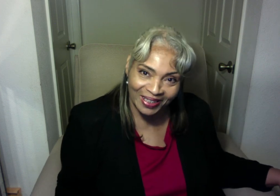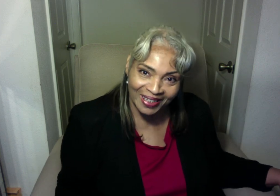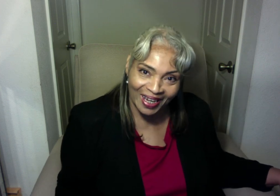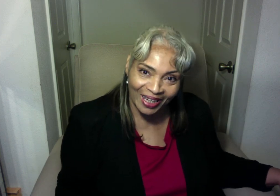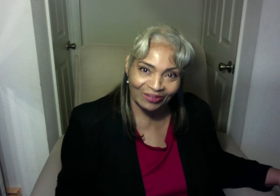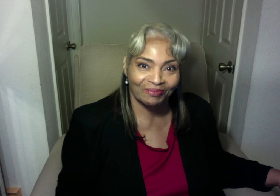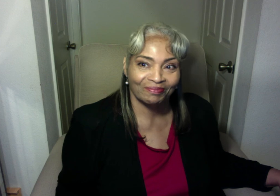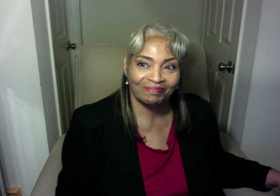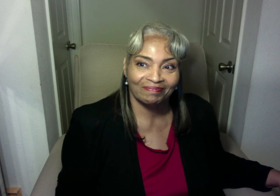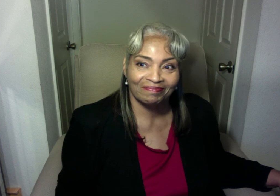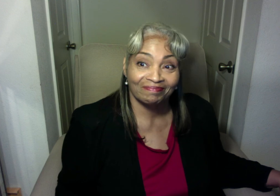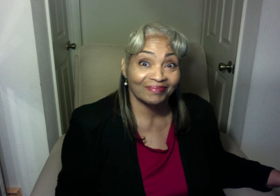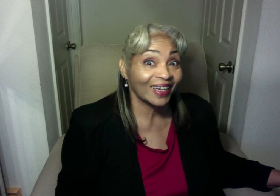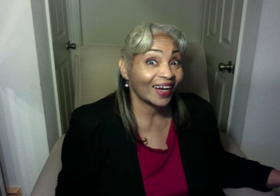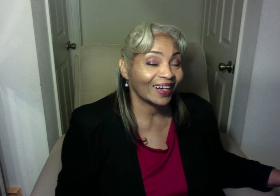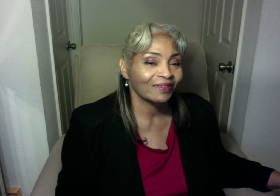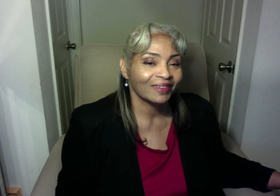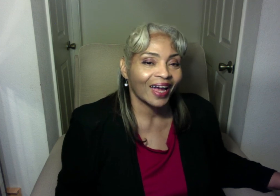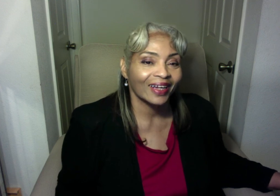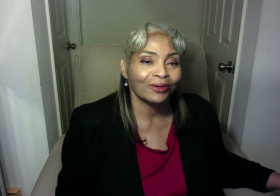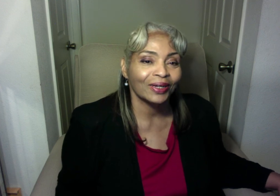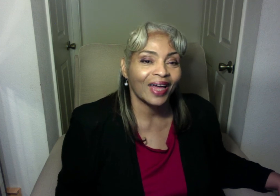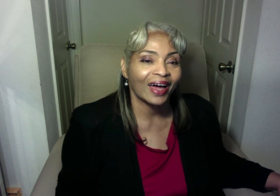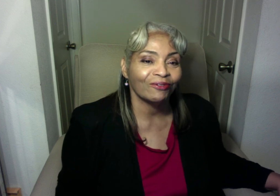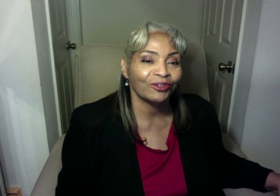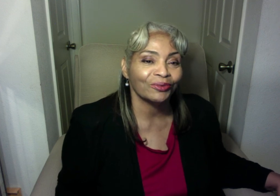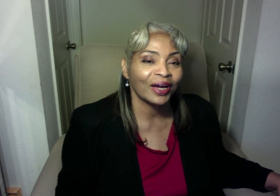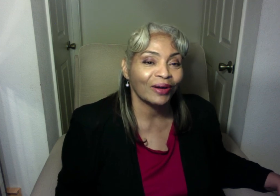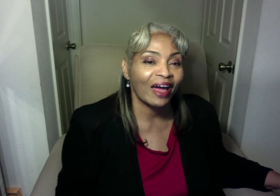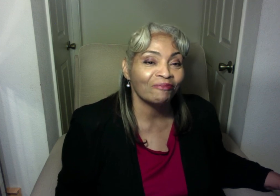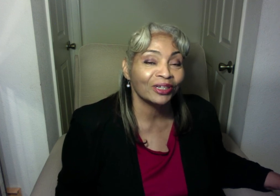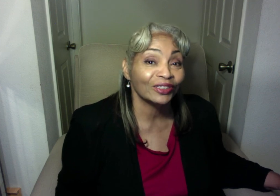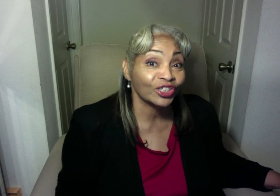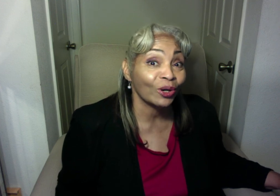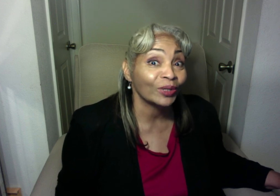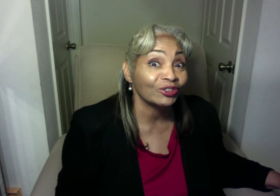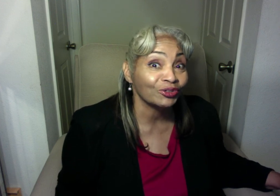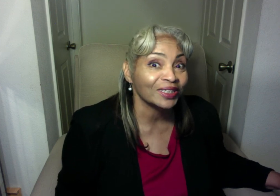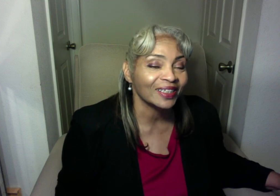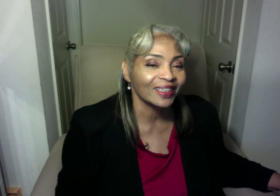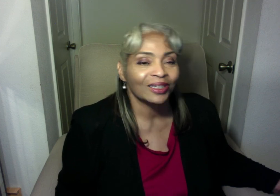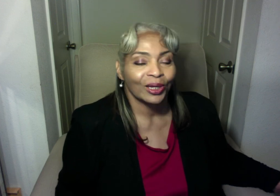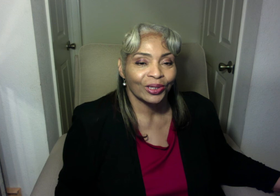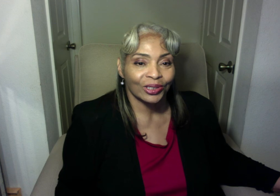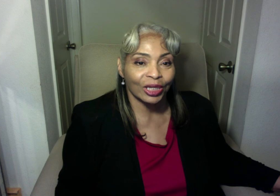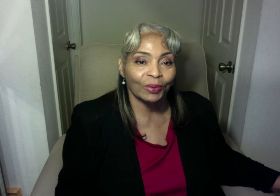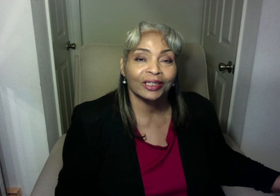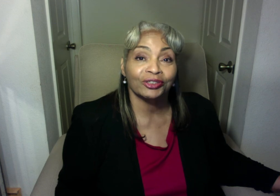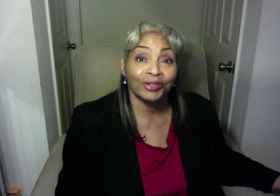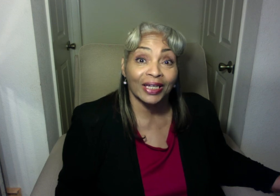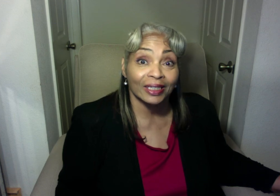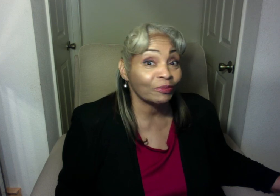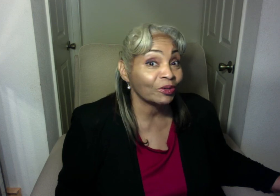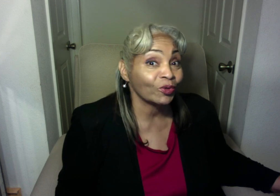today. Yeah, I know a lot of you have been shown interest in it. So we're going to try something real